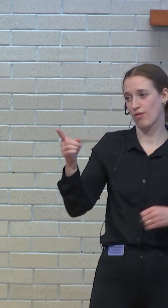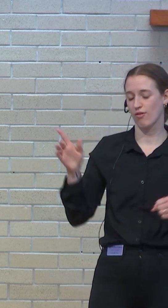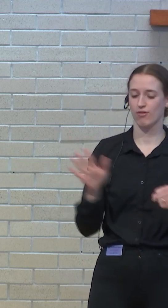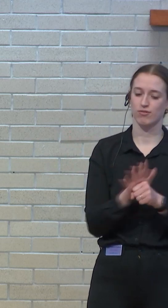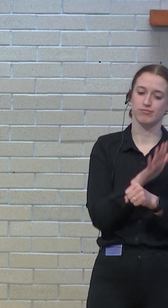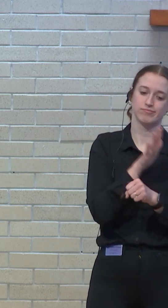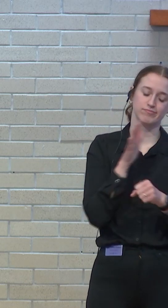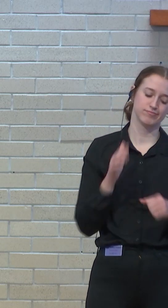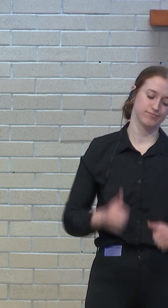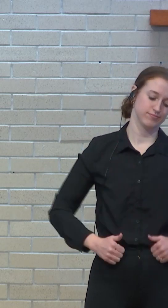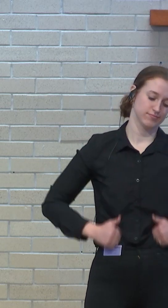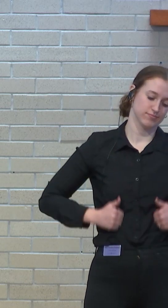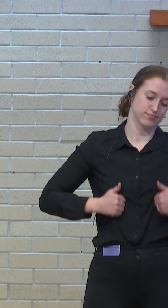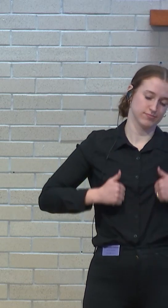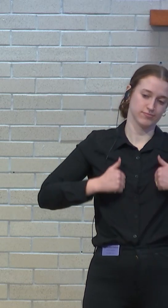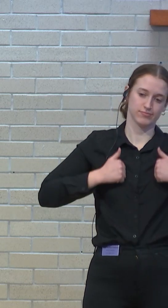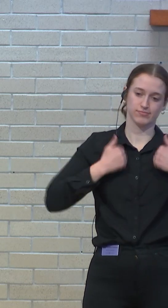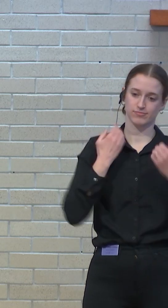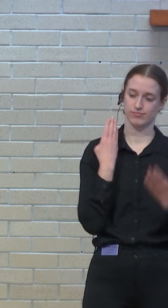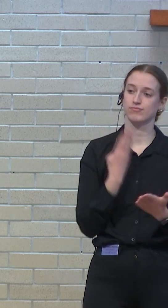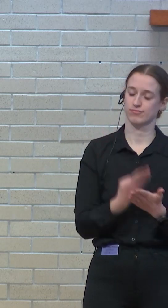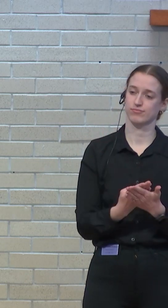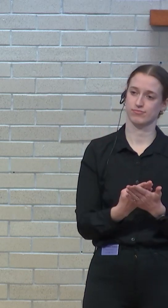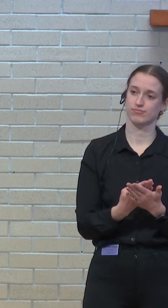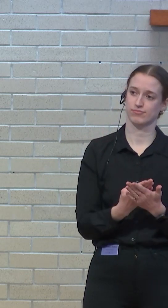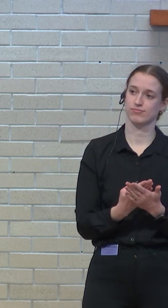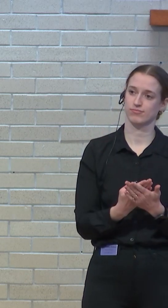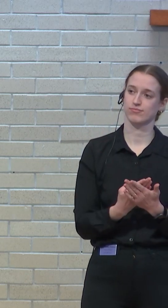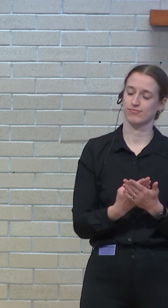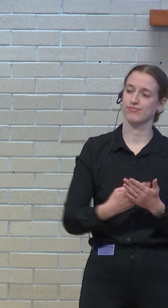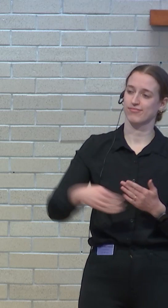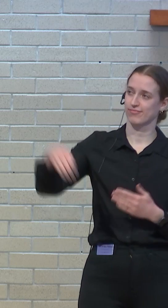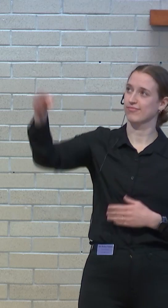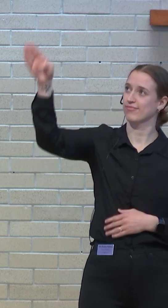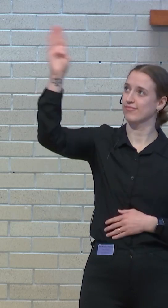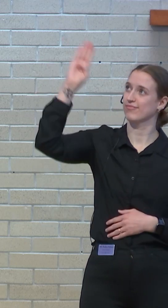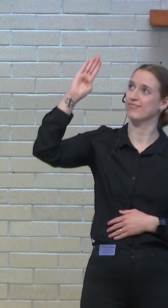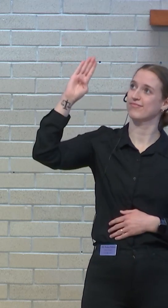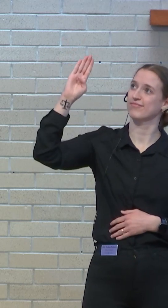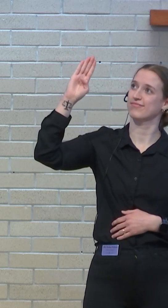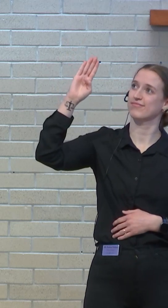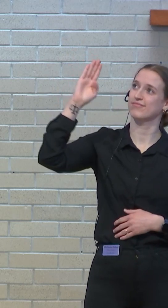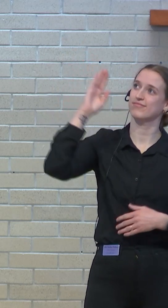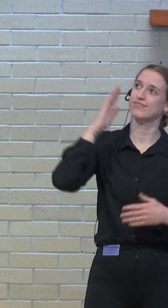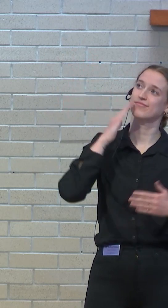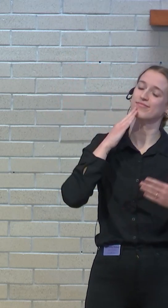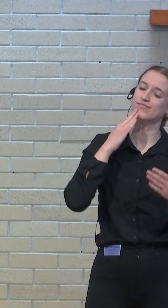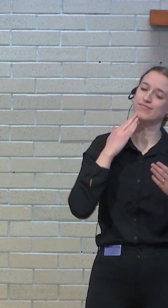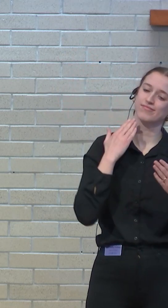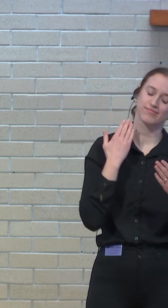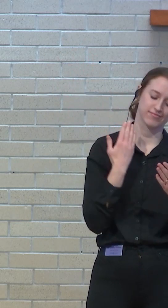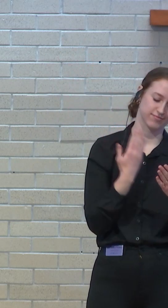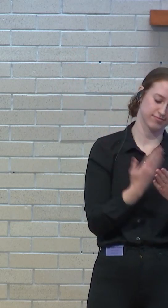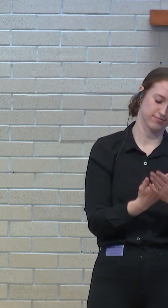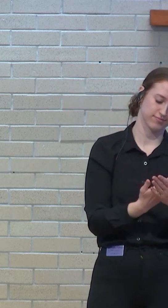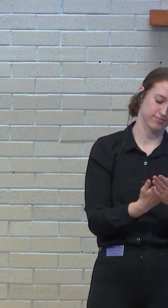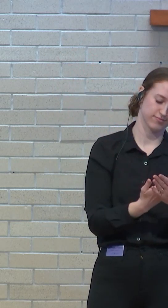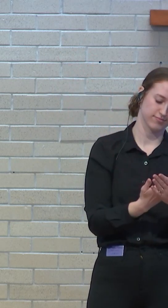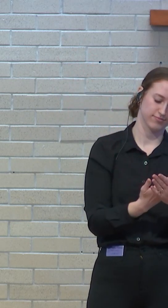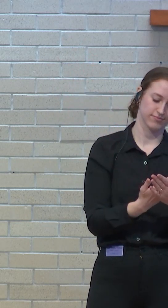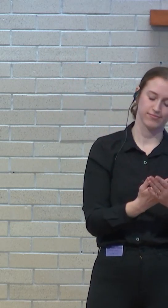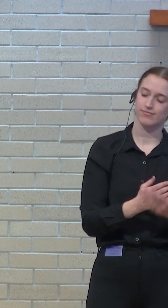life prove that God is good.